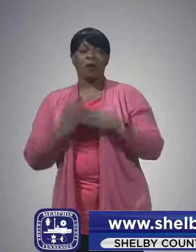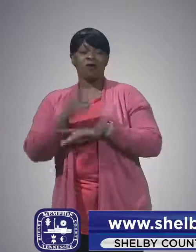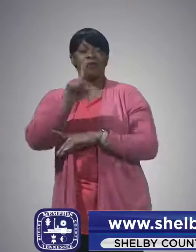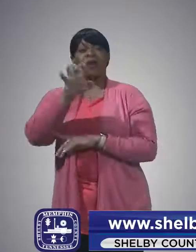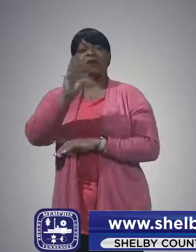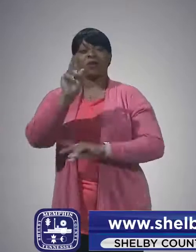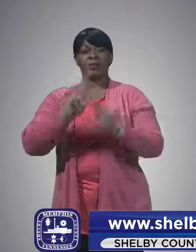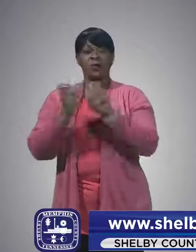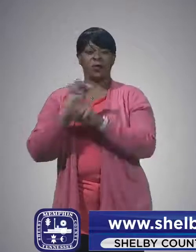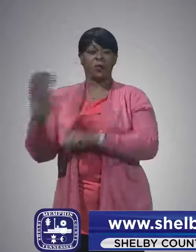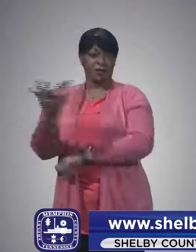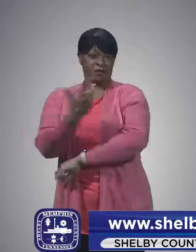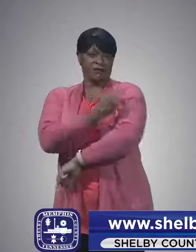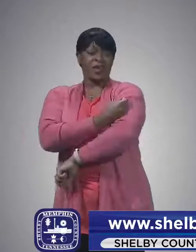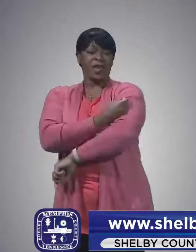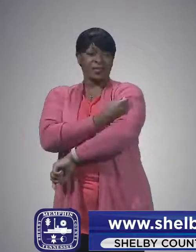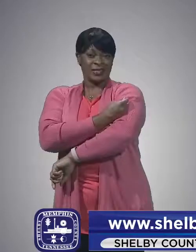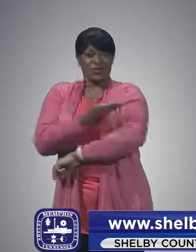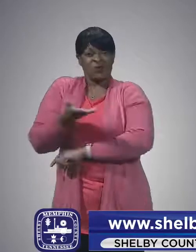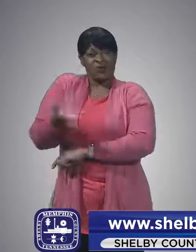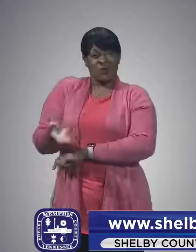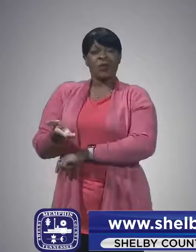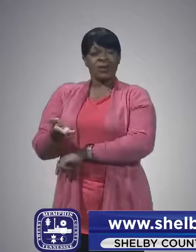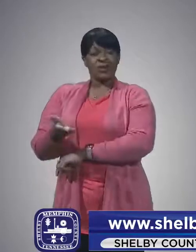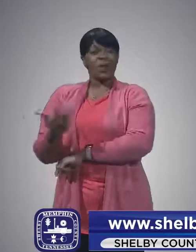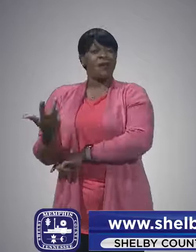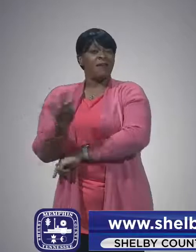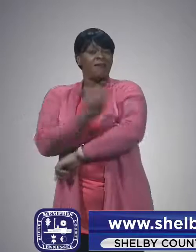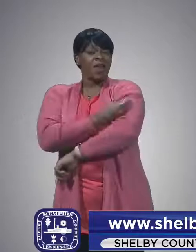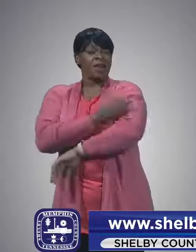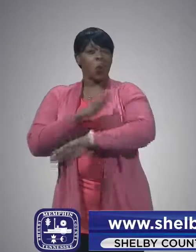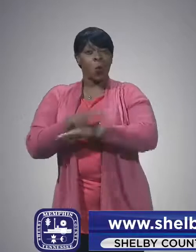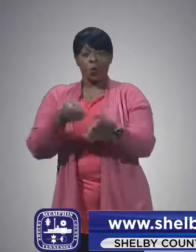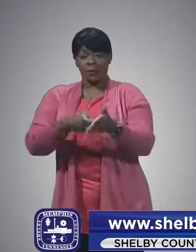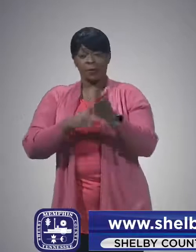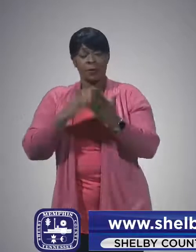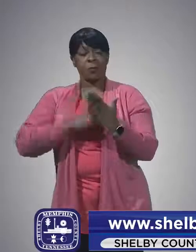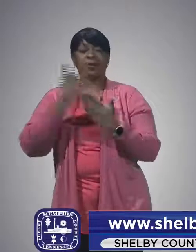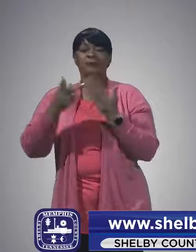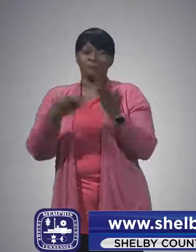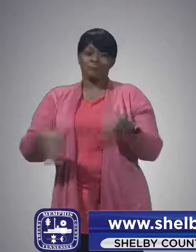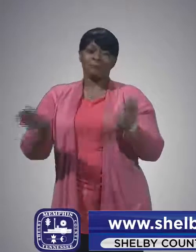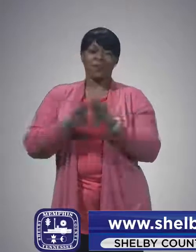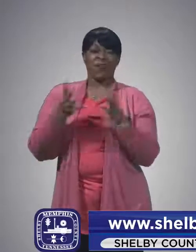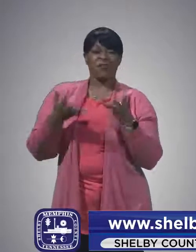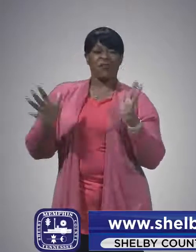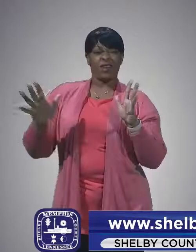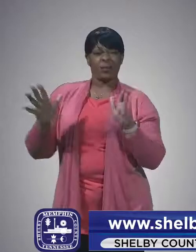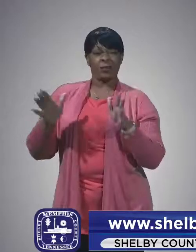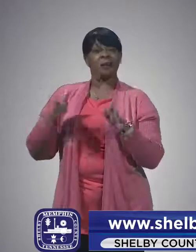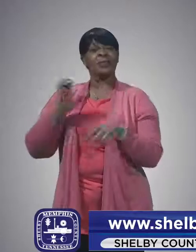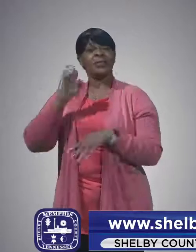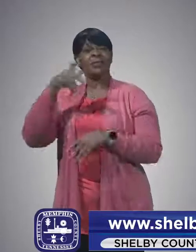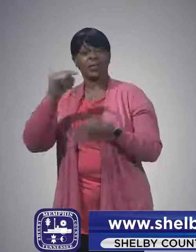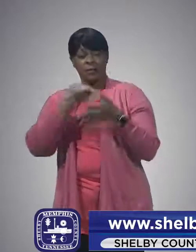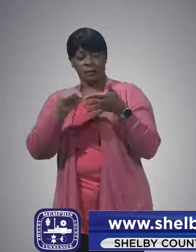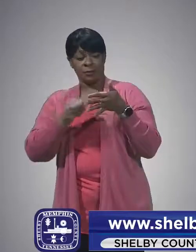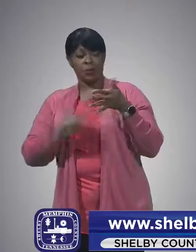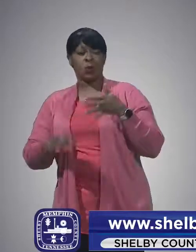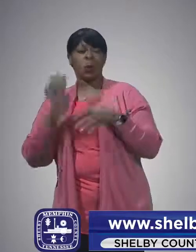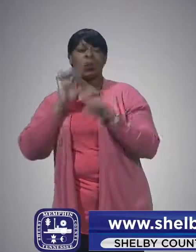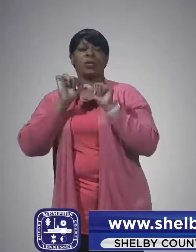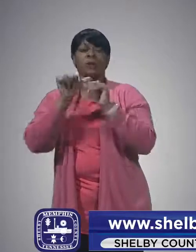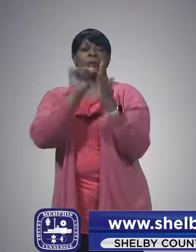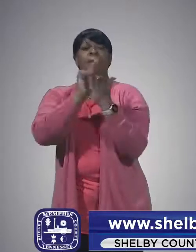150 people getting a vaccine on demand. The Vaccine on Demand program has come to a close, but through the month of September, we will continue our